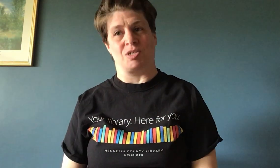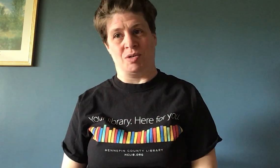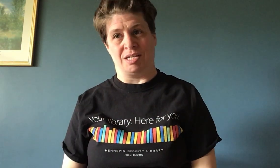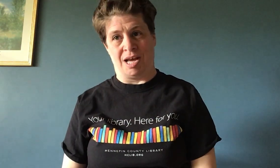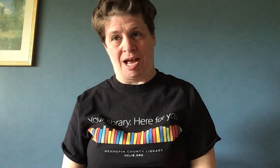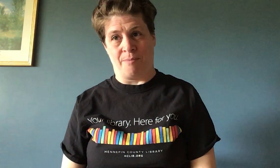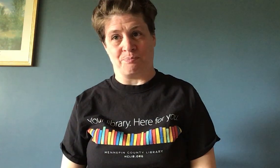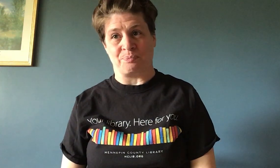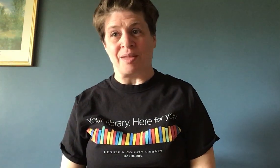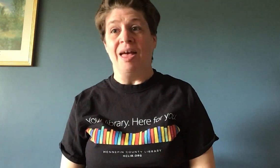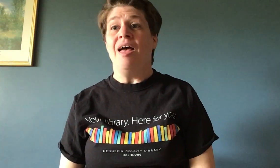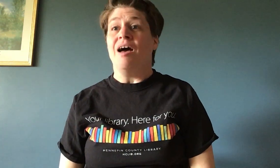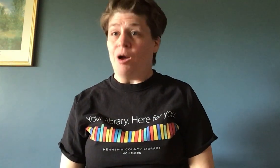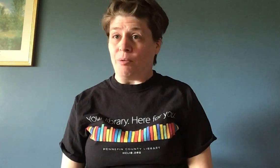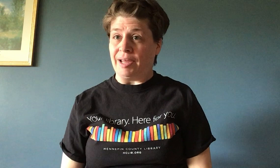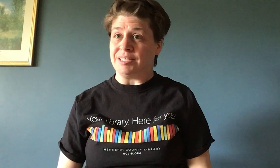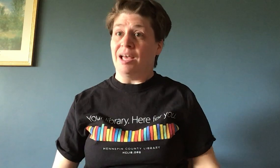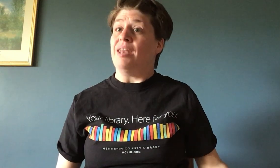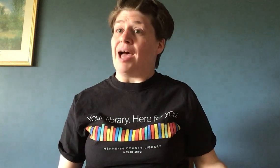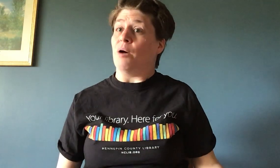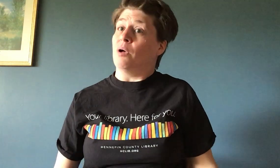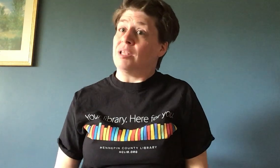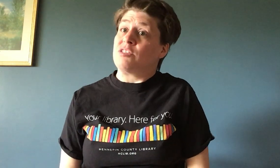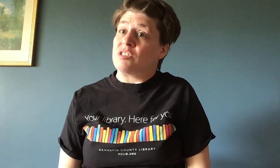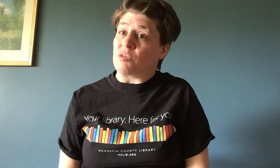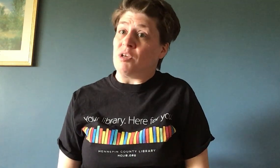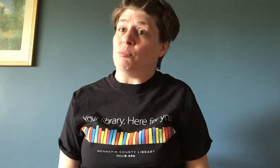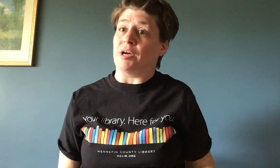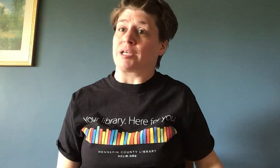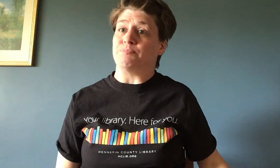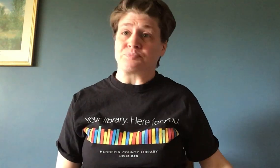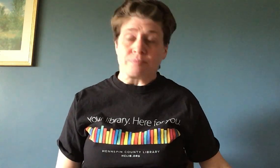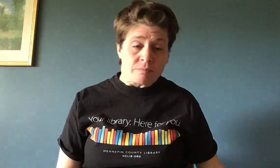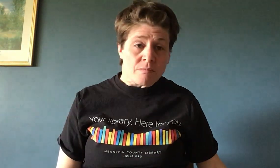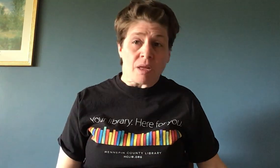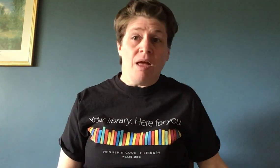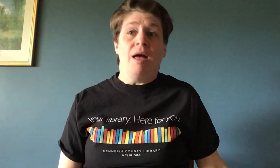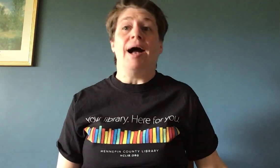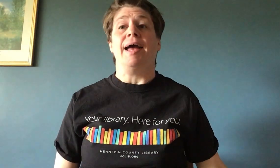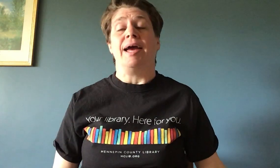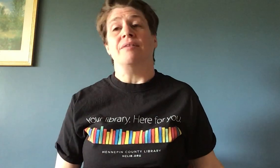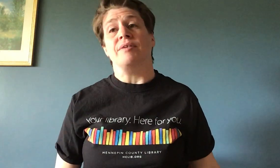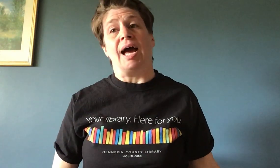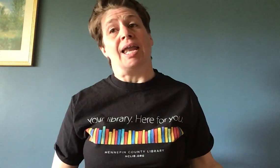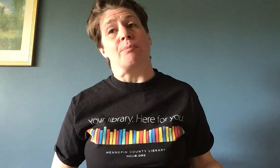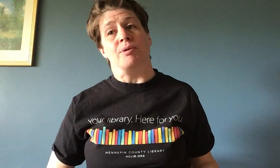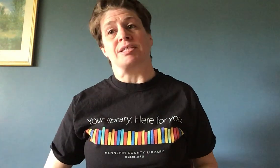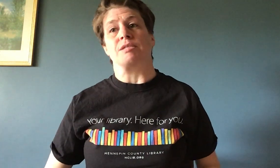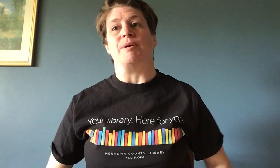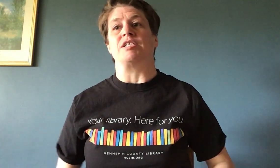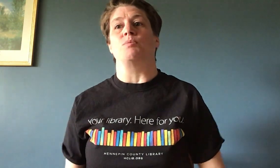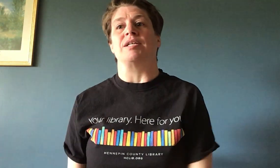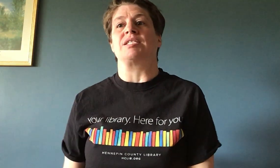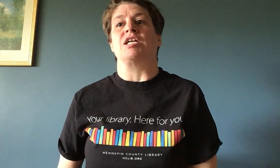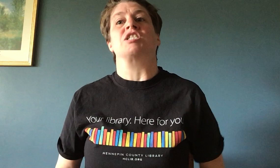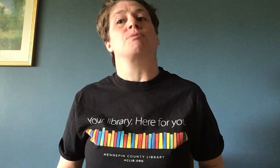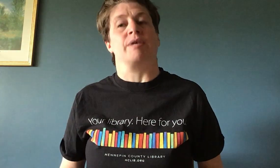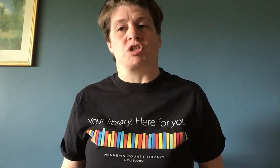story time. All right, now let's read a book. I like books, especially ones that are just